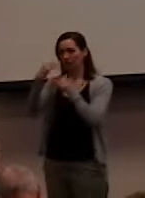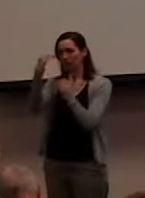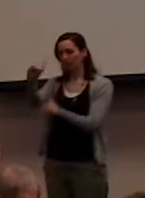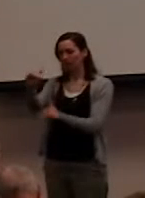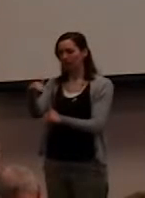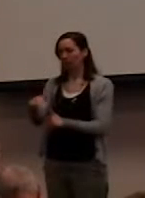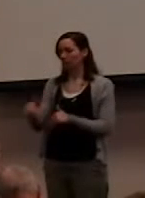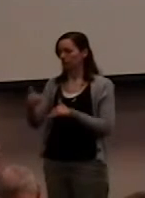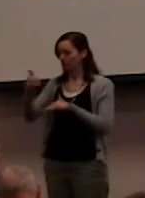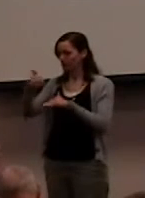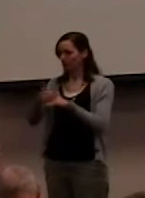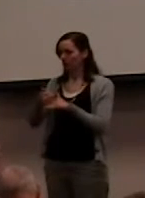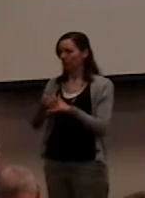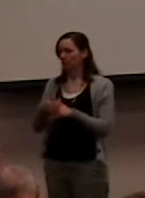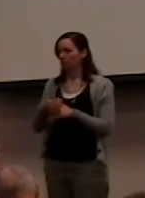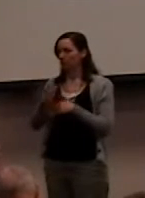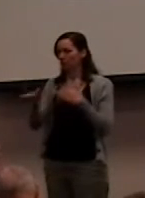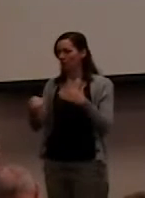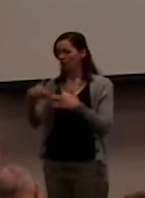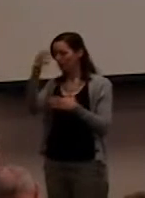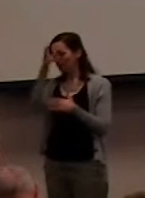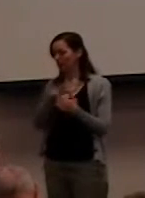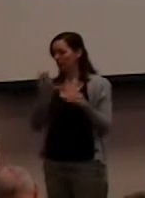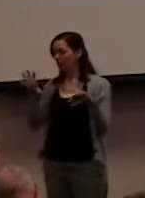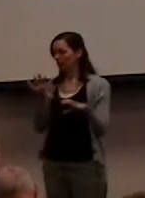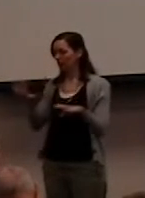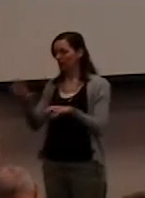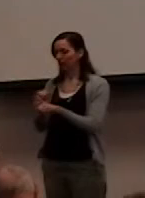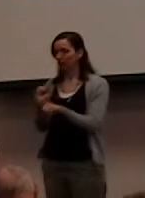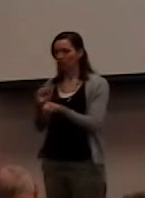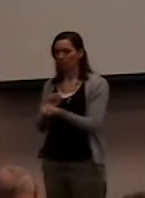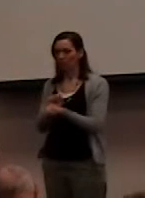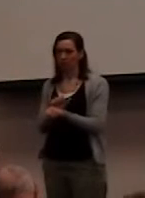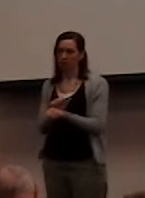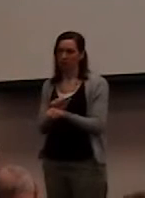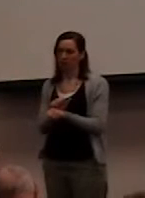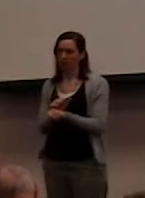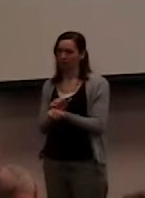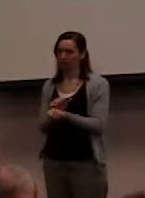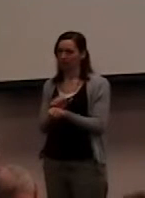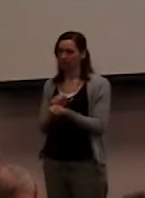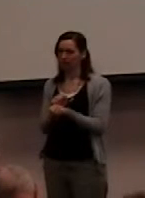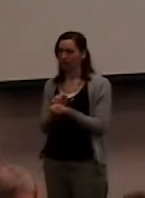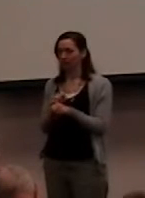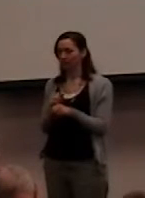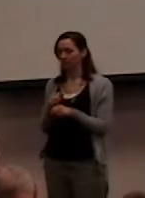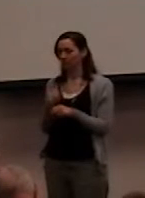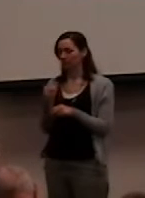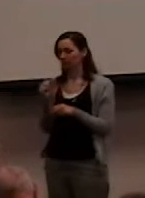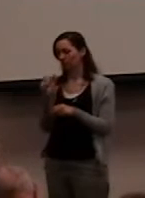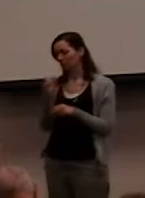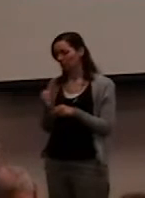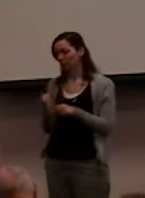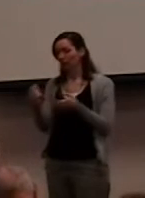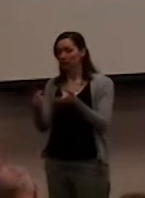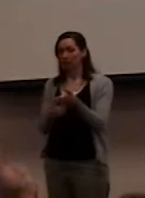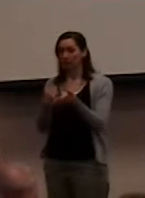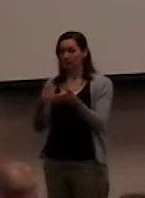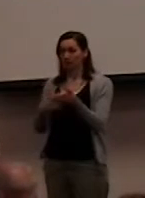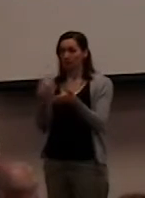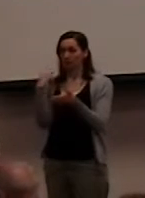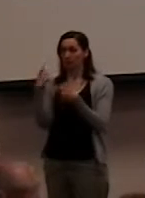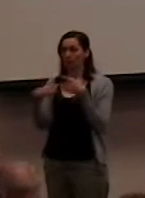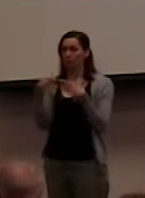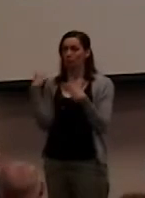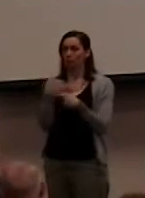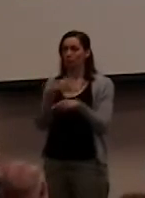men carried out their tasks very quietly and efficiently because we hear nothing of them. And so that means sometimes when we do a good